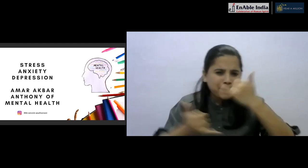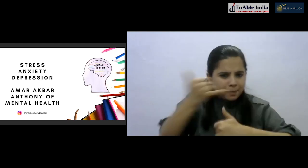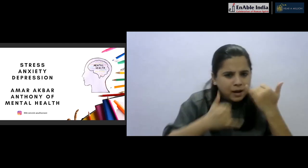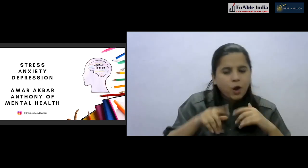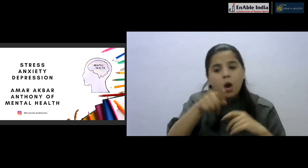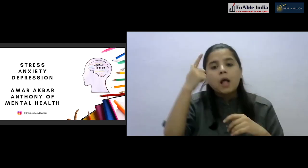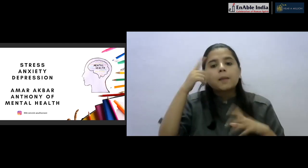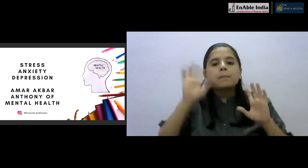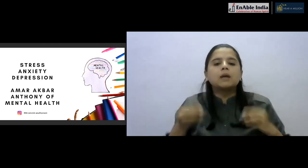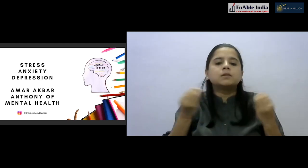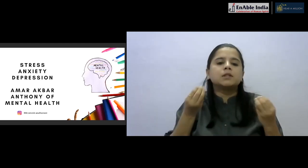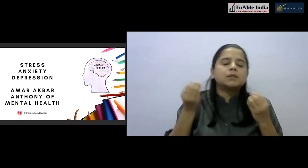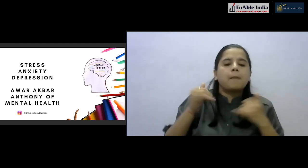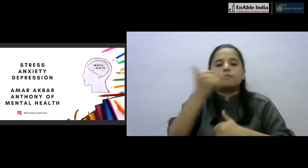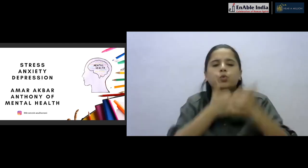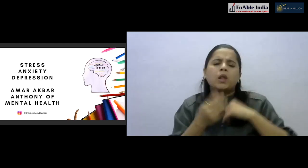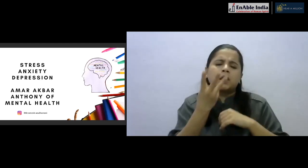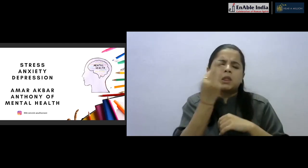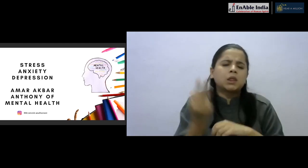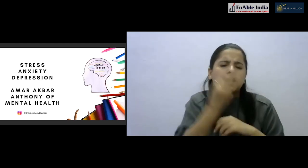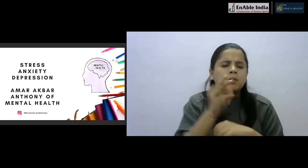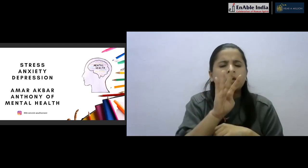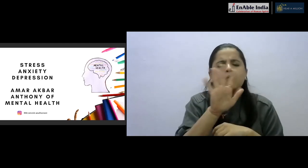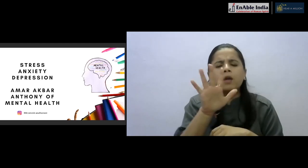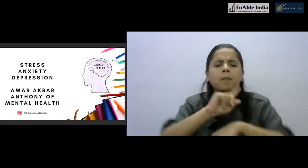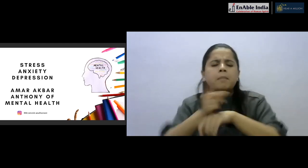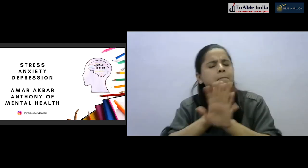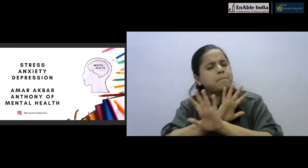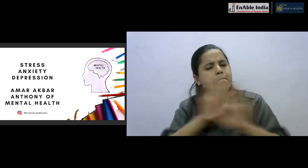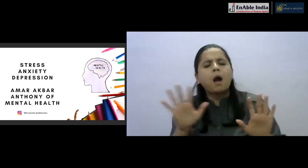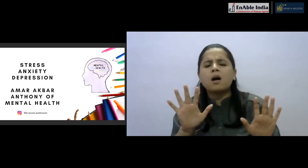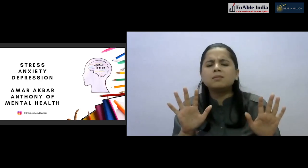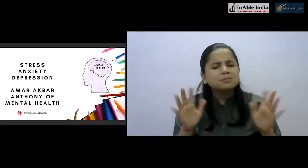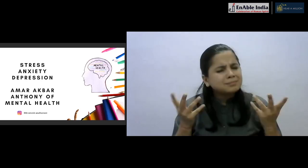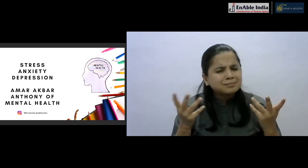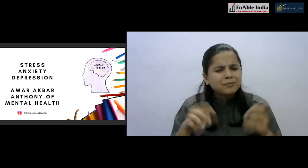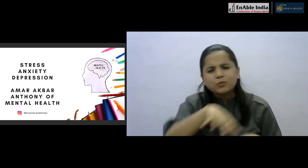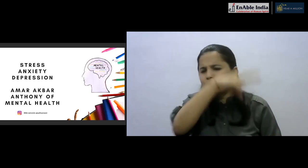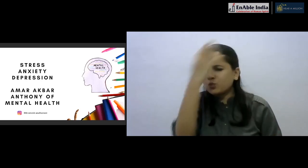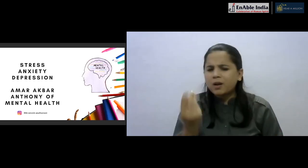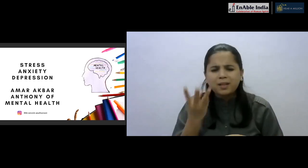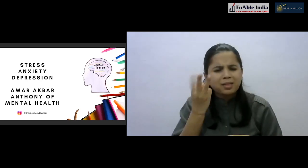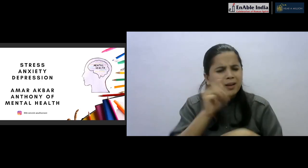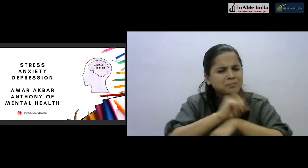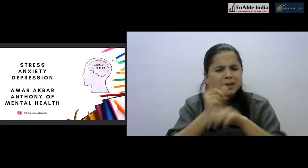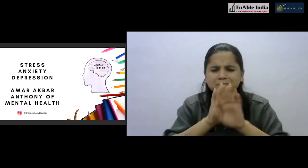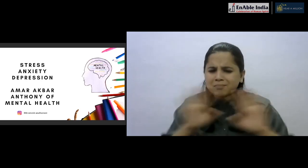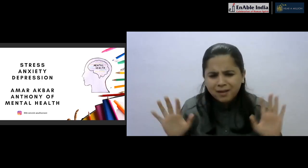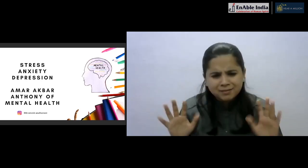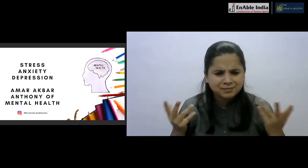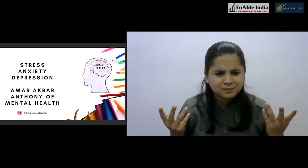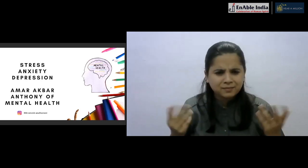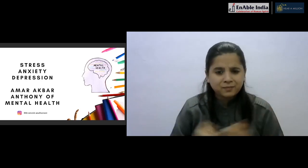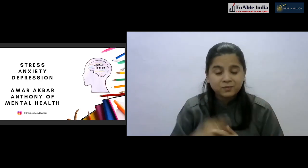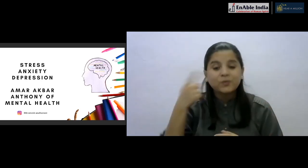involves physical activity for half an hour to 45 minutes. Find your own mojo. Okay. And third and last tip, oh